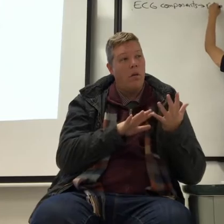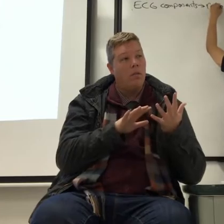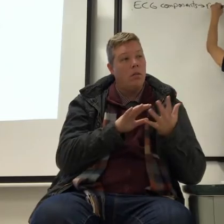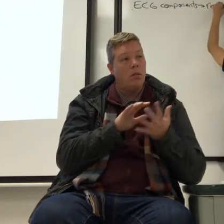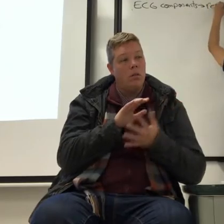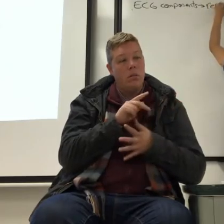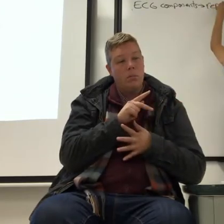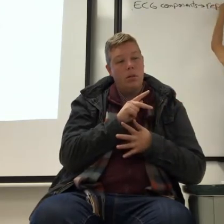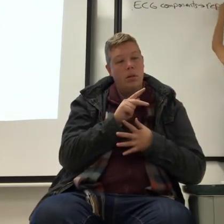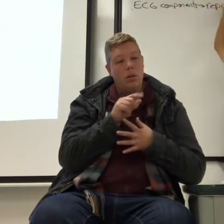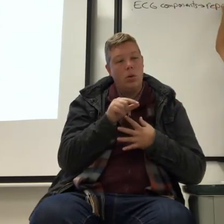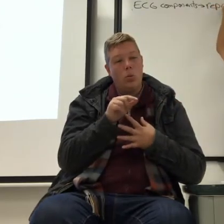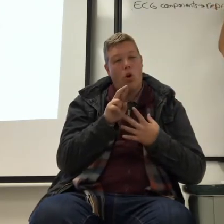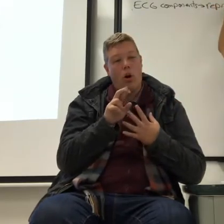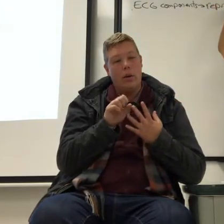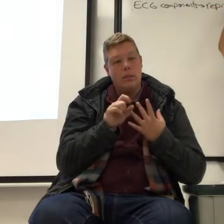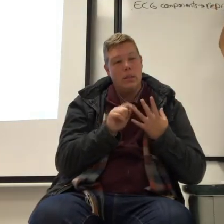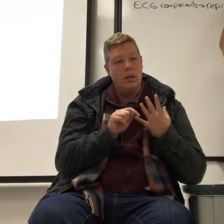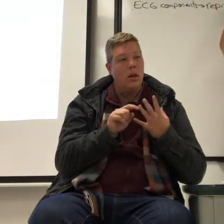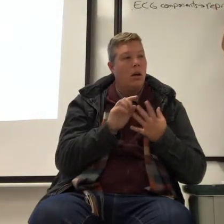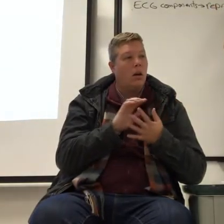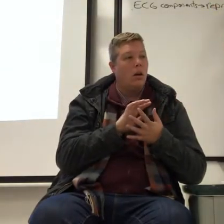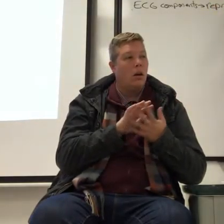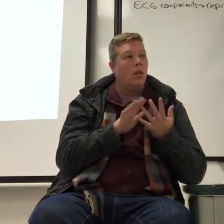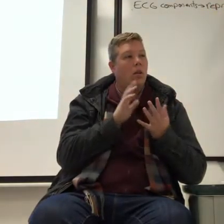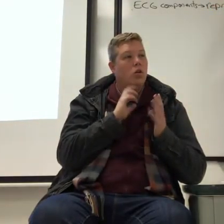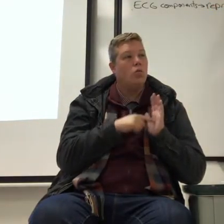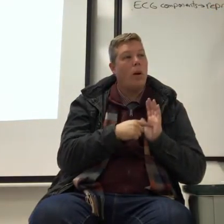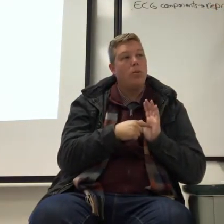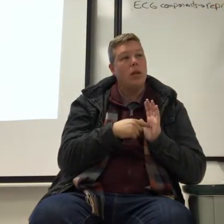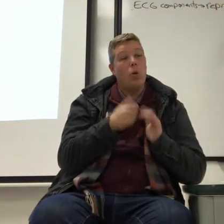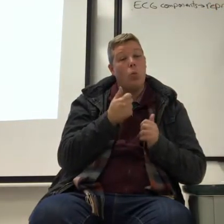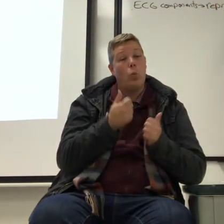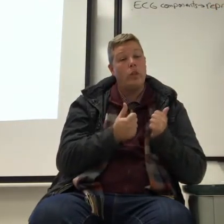ask yourself this, represents which